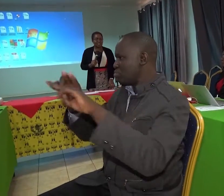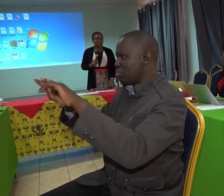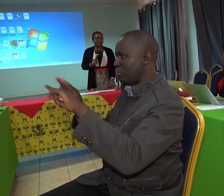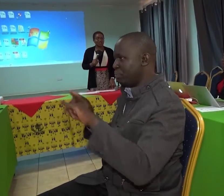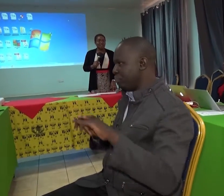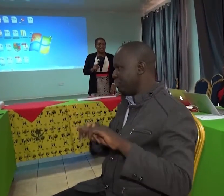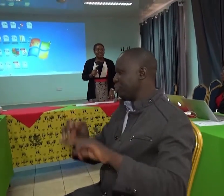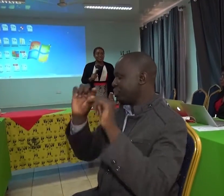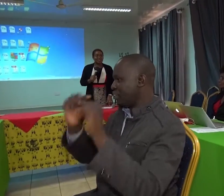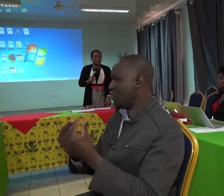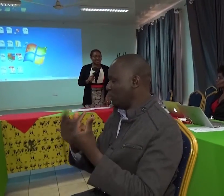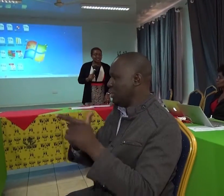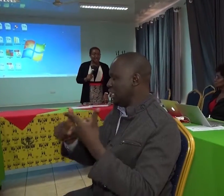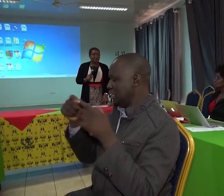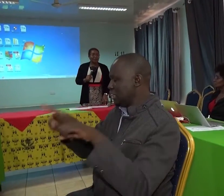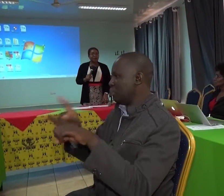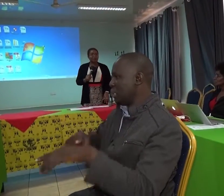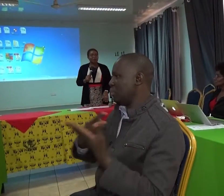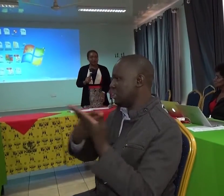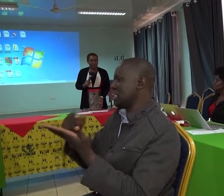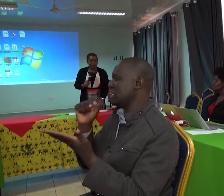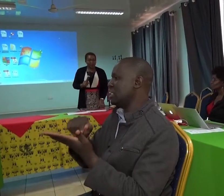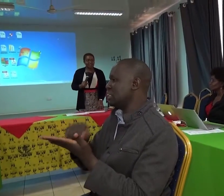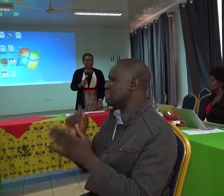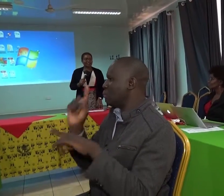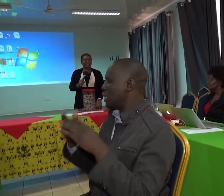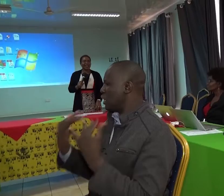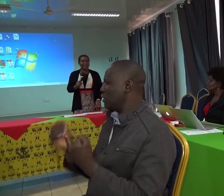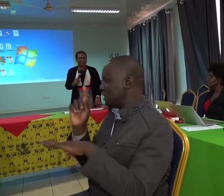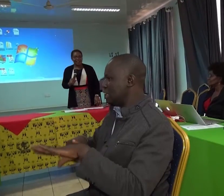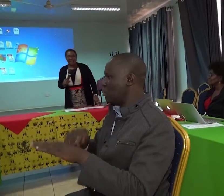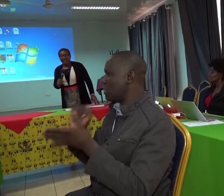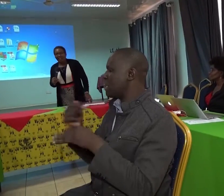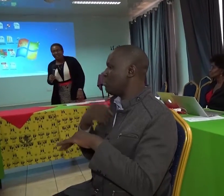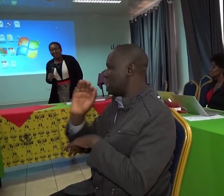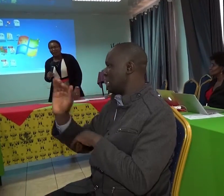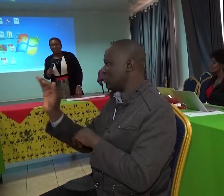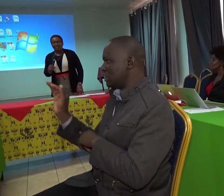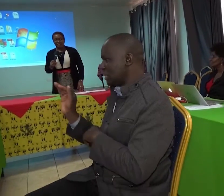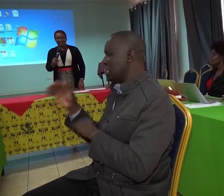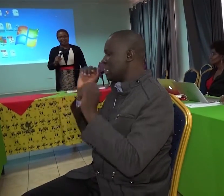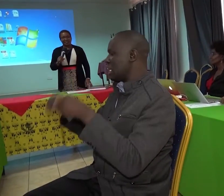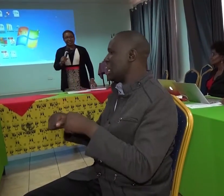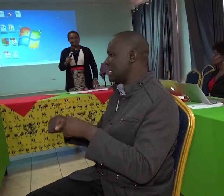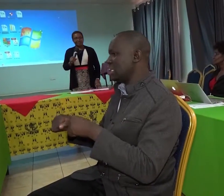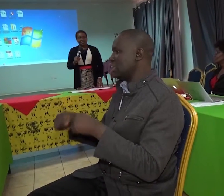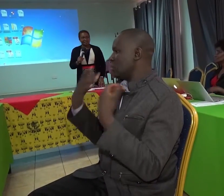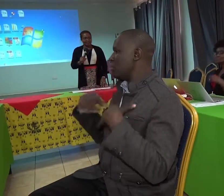the discussions. It is the time now I'm requesting that can the